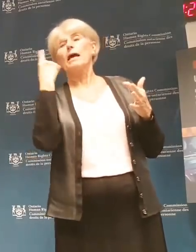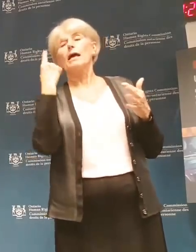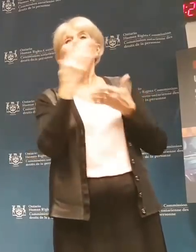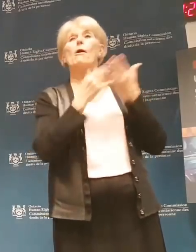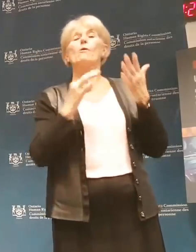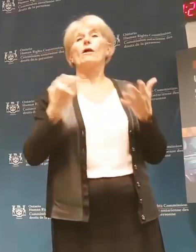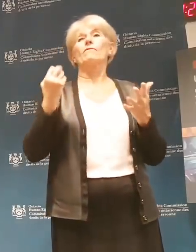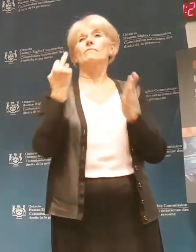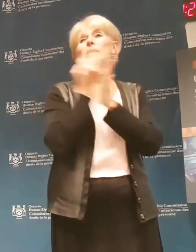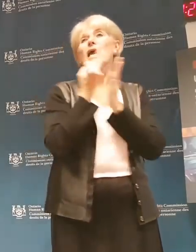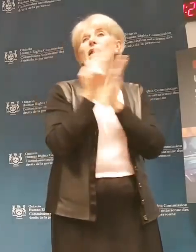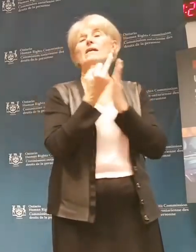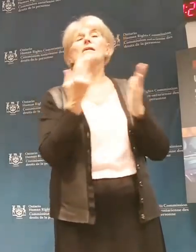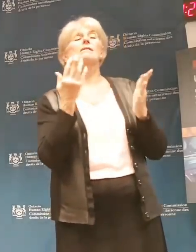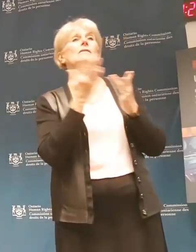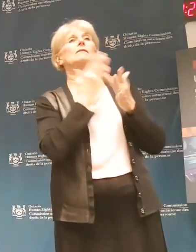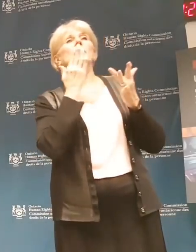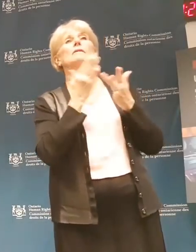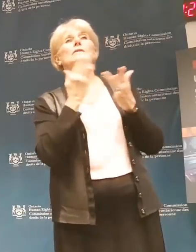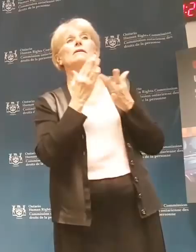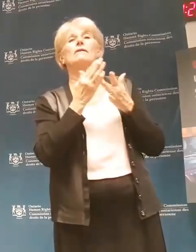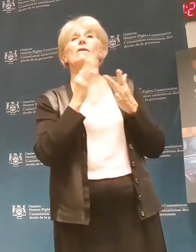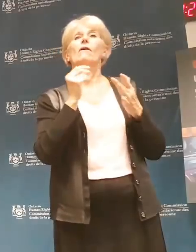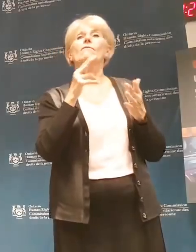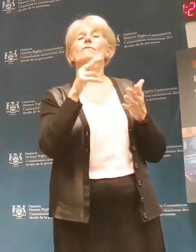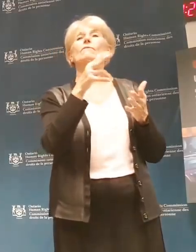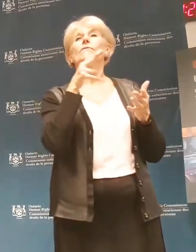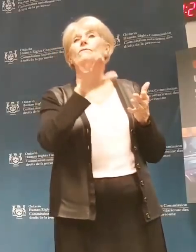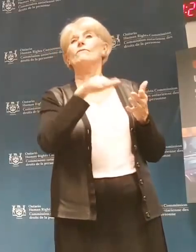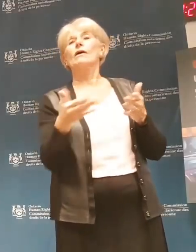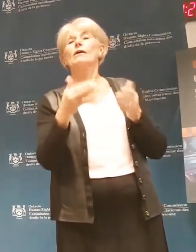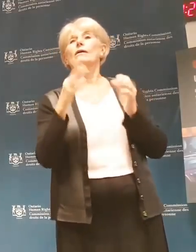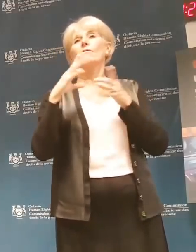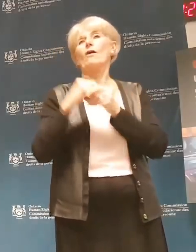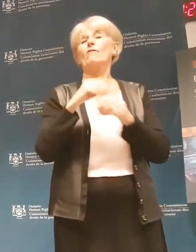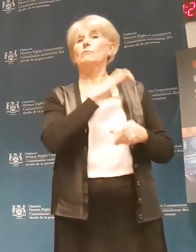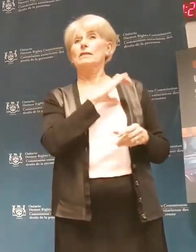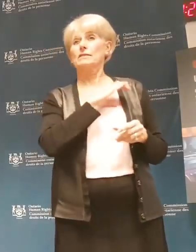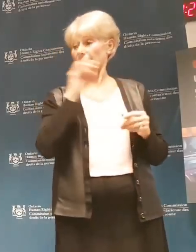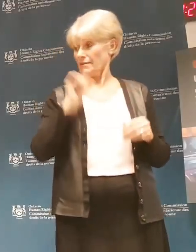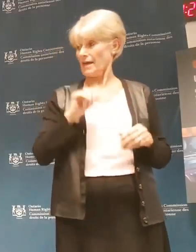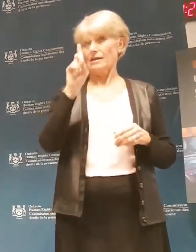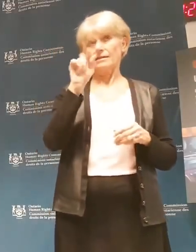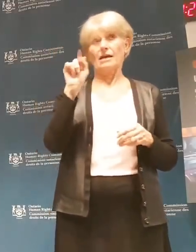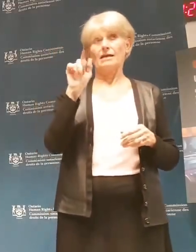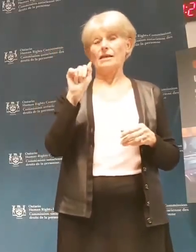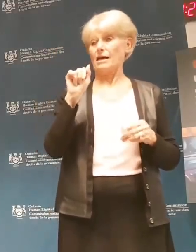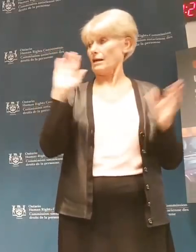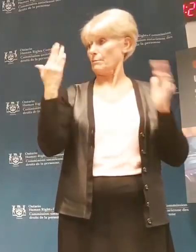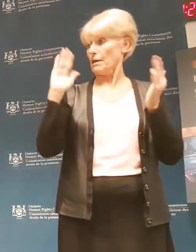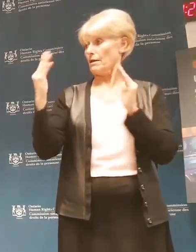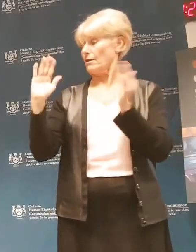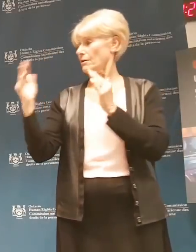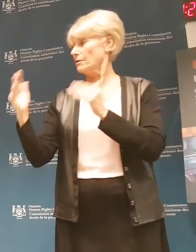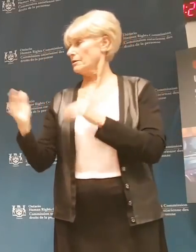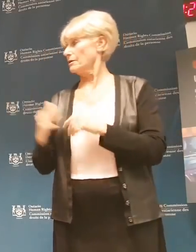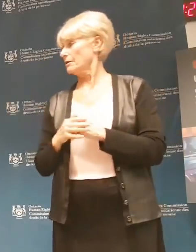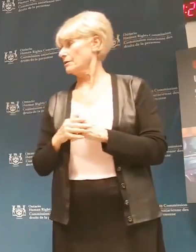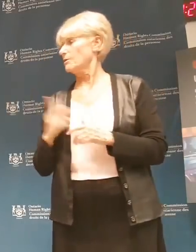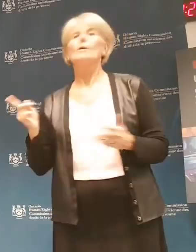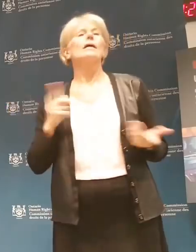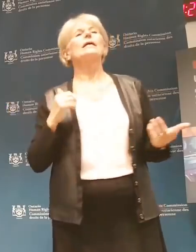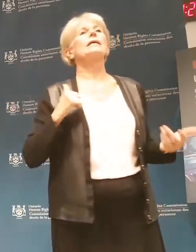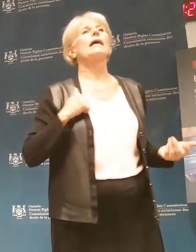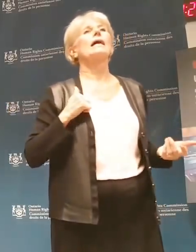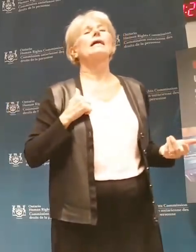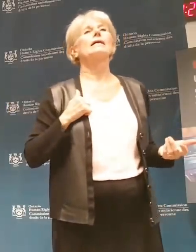of gangs that were part of these fatal shootings involving police. Was that data compared? Well, first of all, Canada